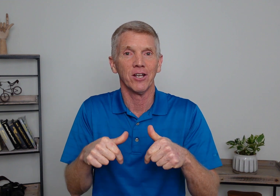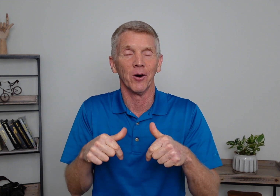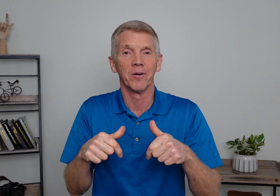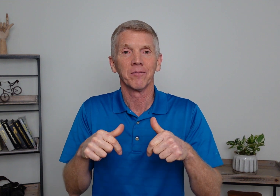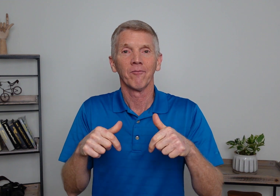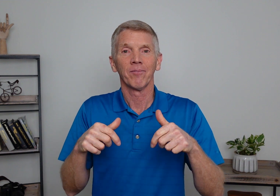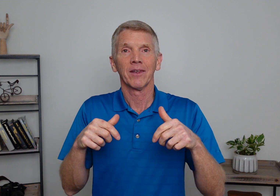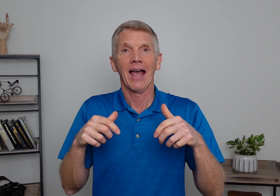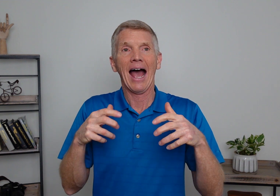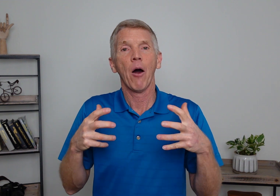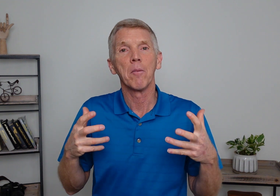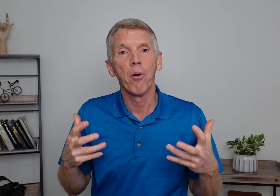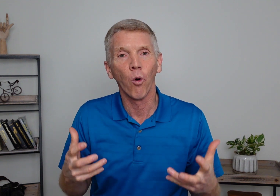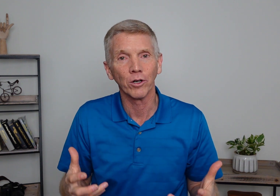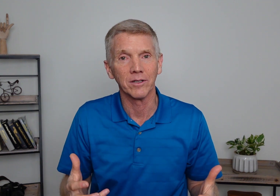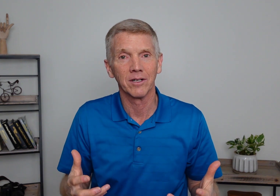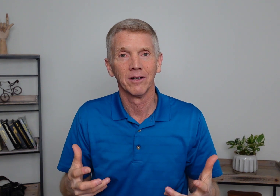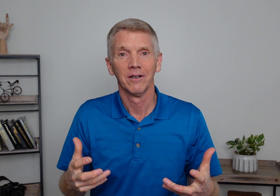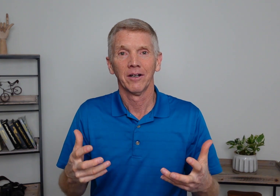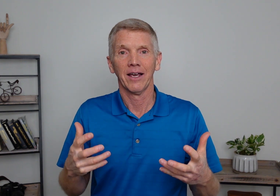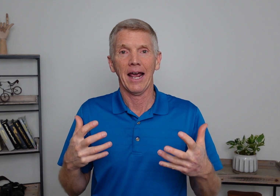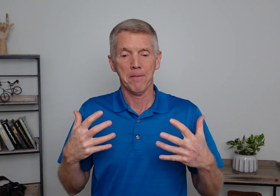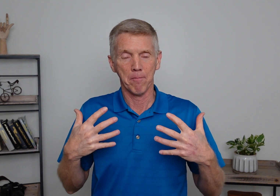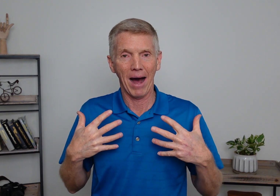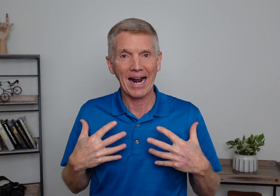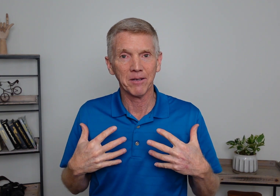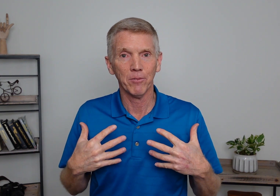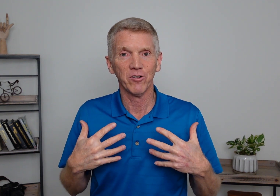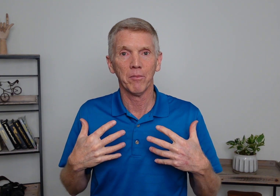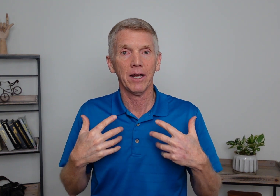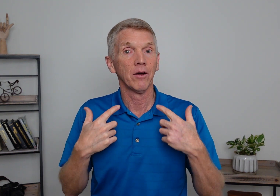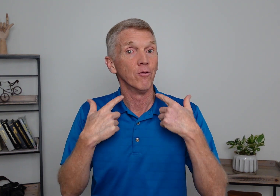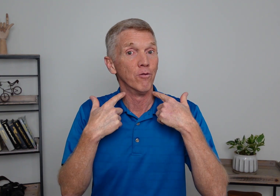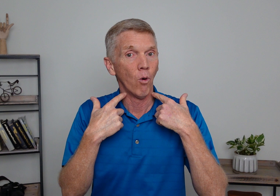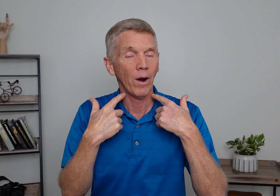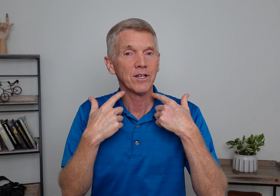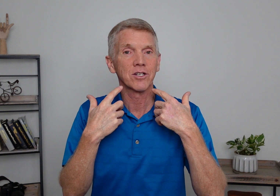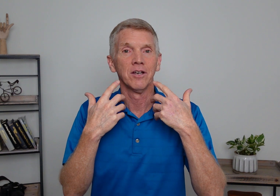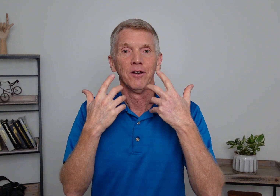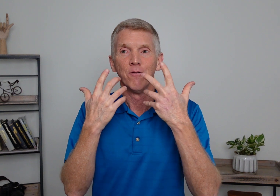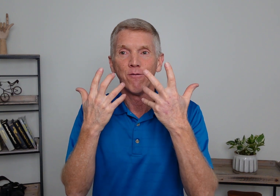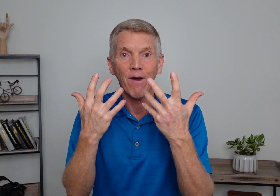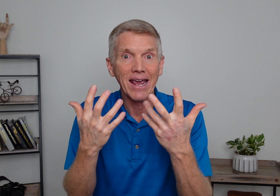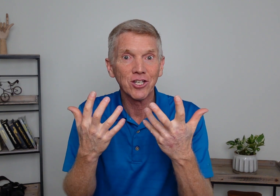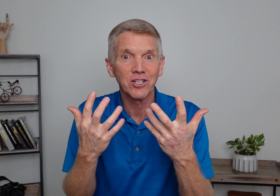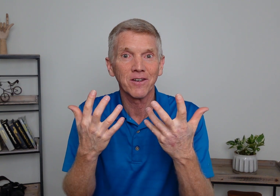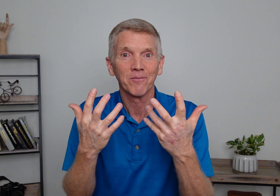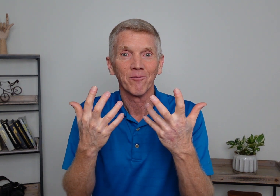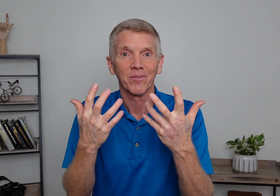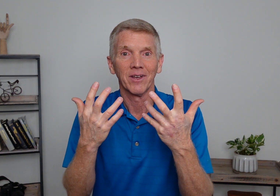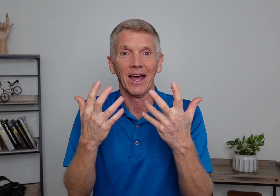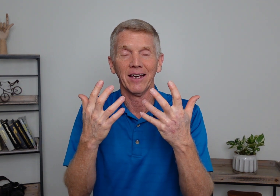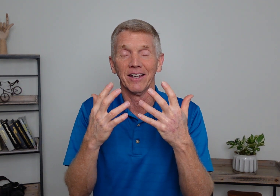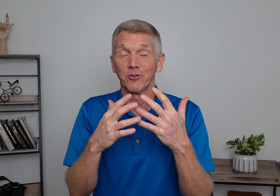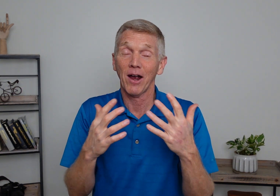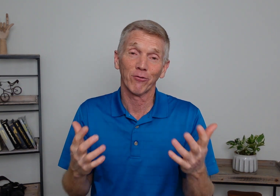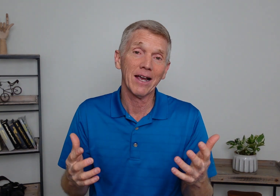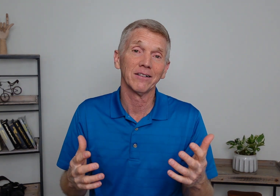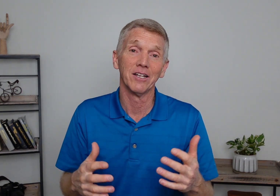video. How important, okay, body movement, voice, face, okay, is quite frankly in so